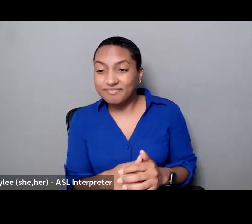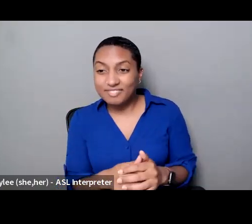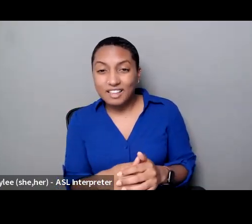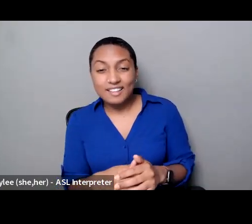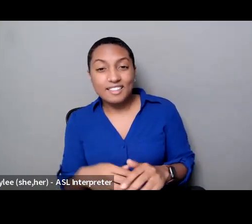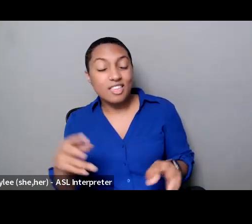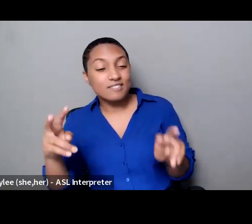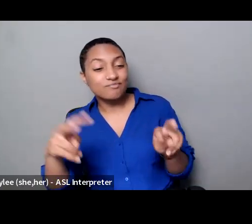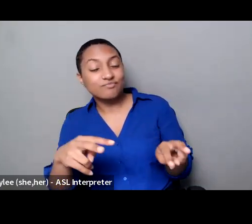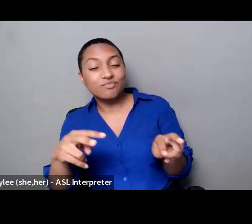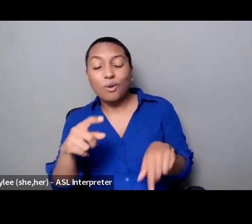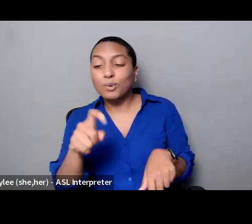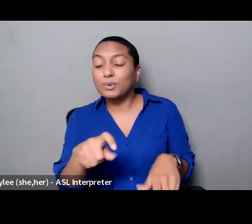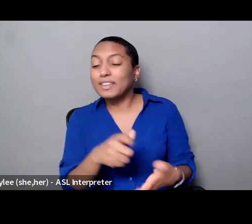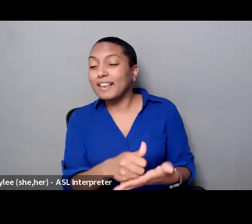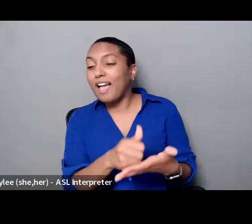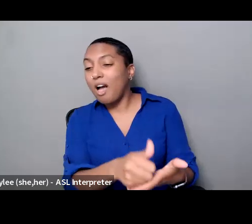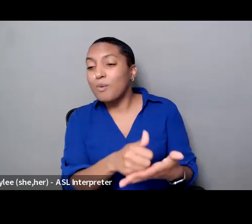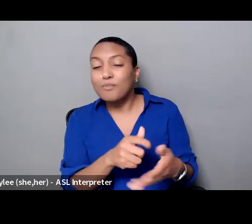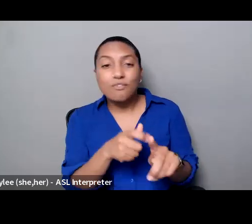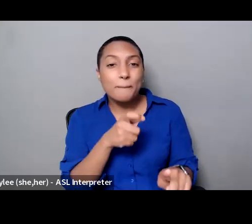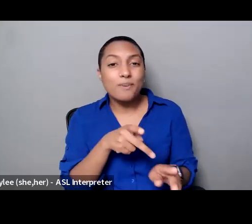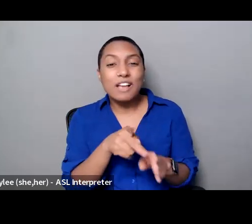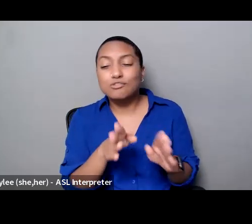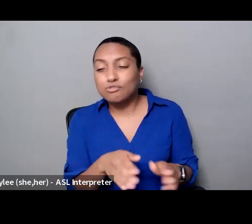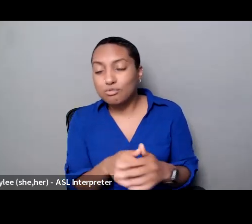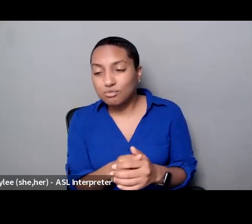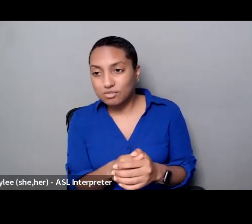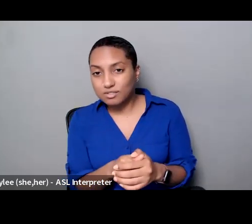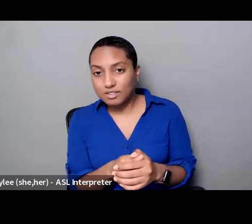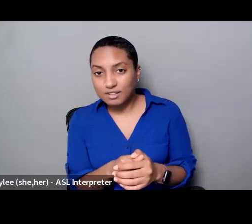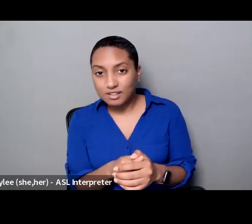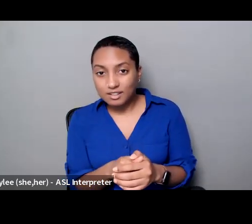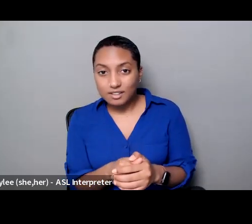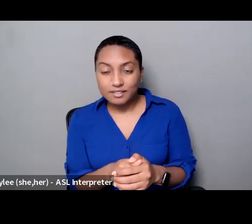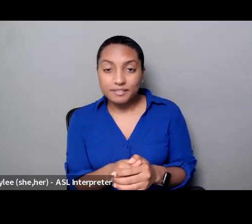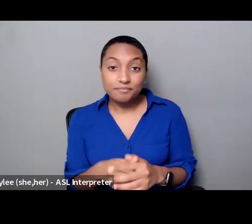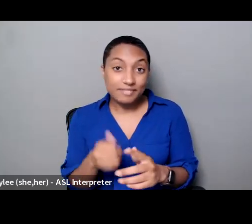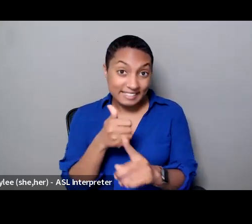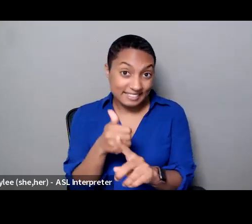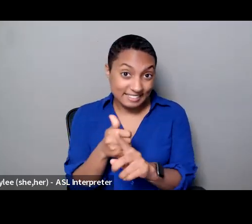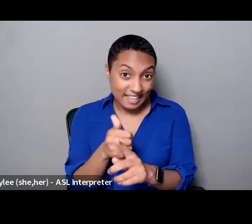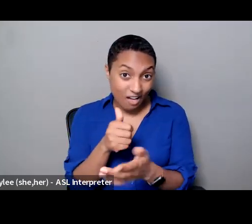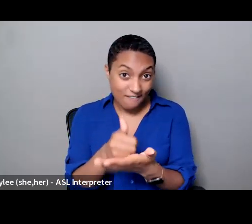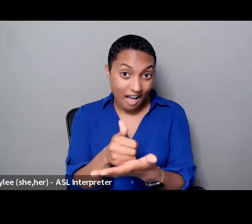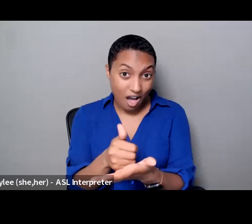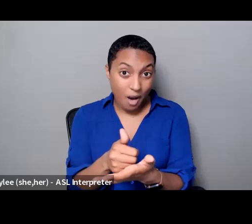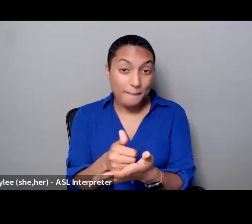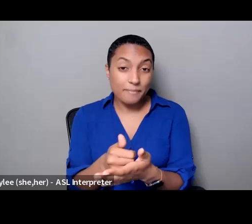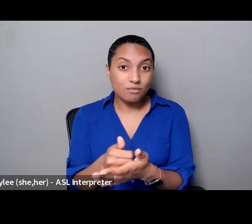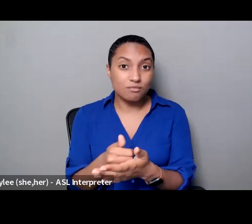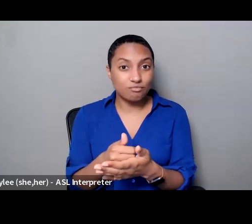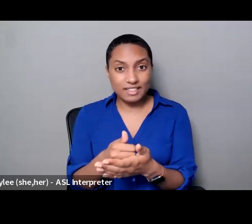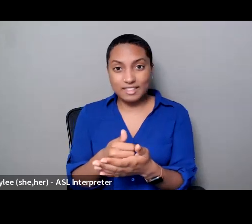be considered adequate. The self-help movement in general grew out of this recognition,